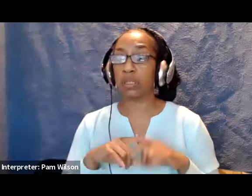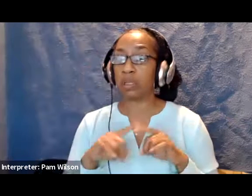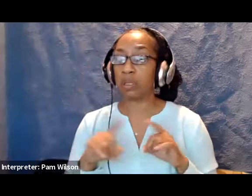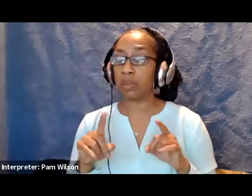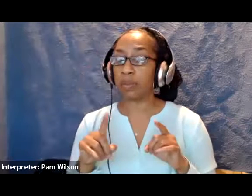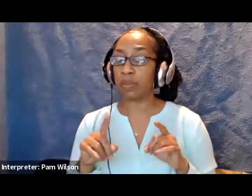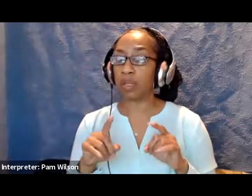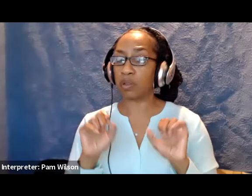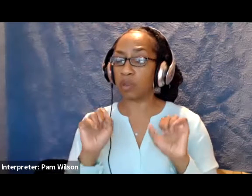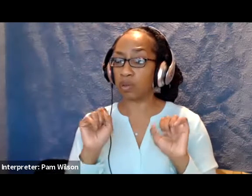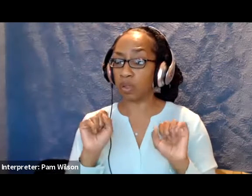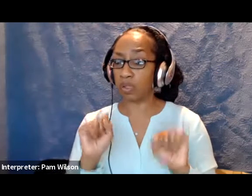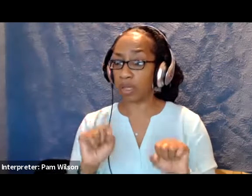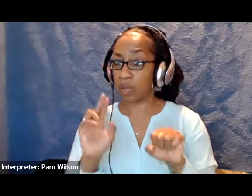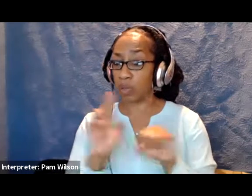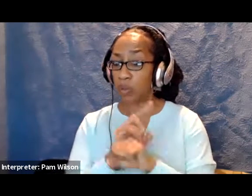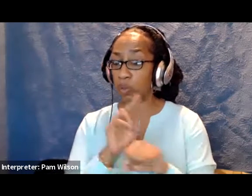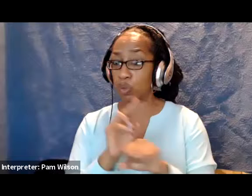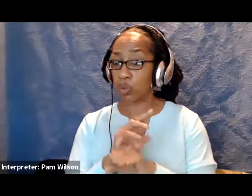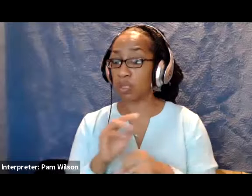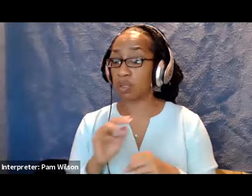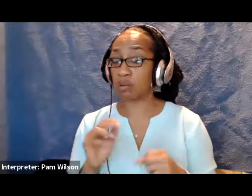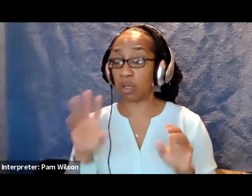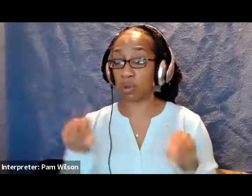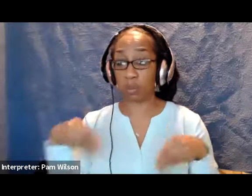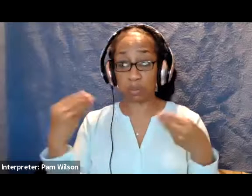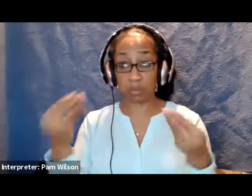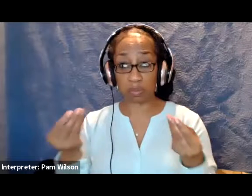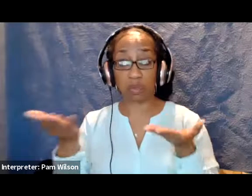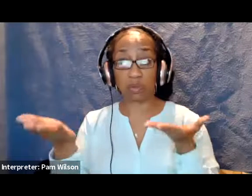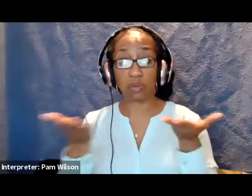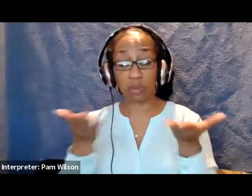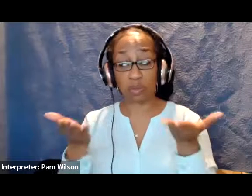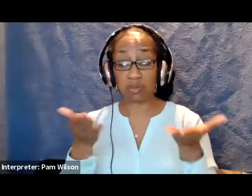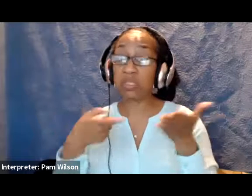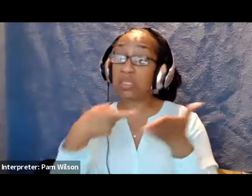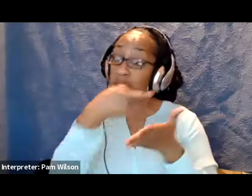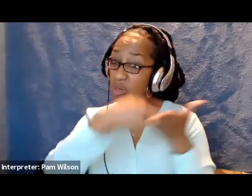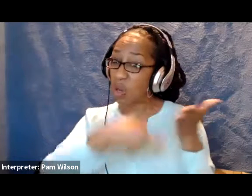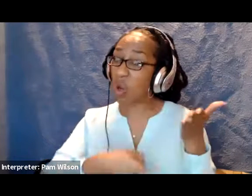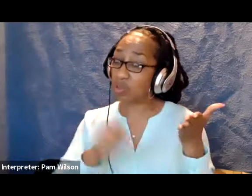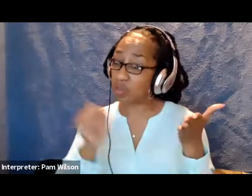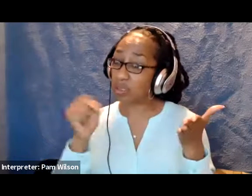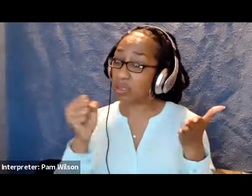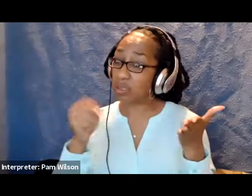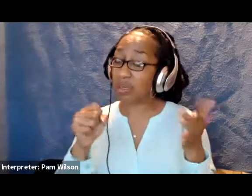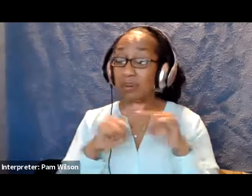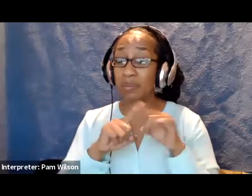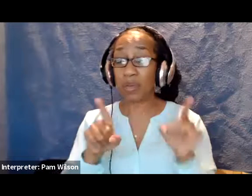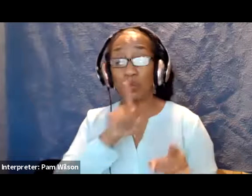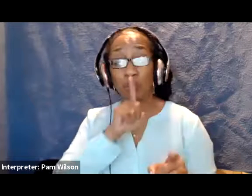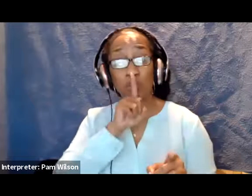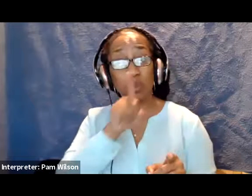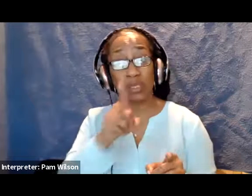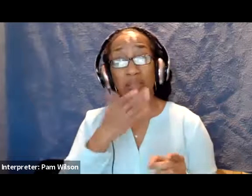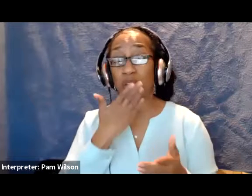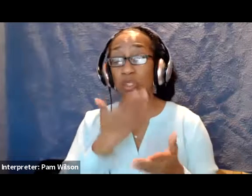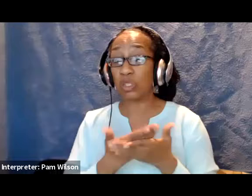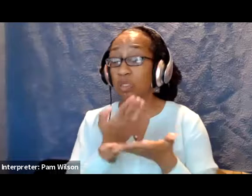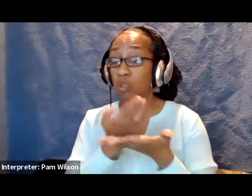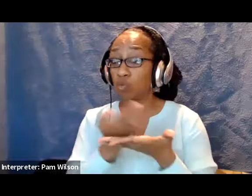resource that they will provide services at a cost, but they have a lot of really good resources,